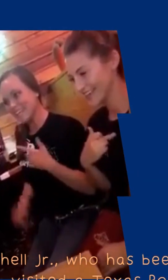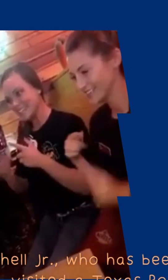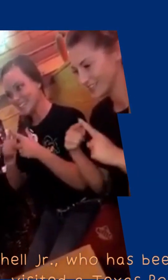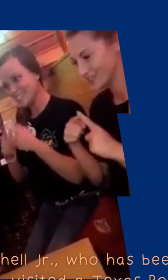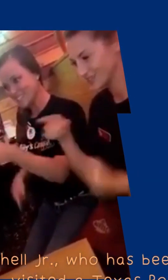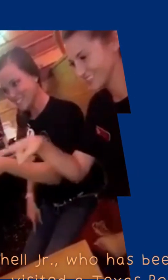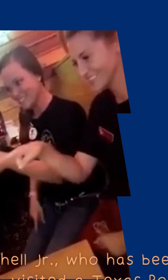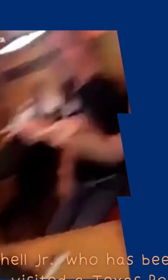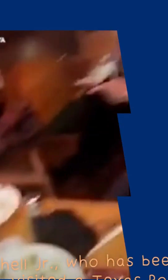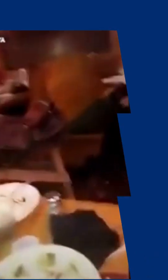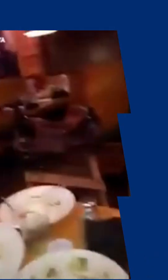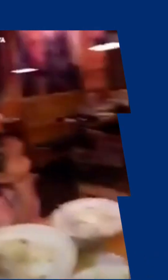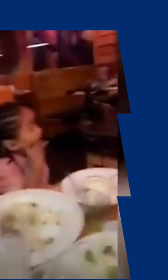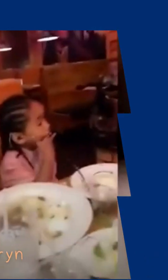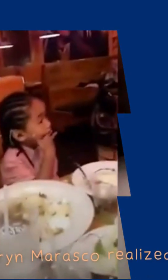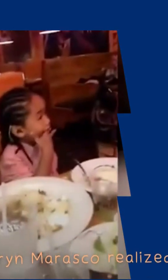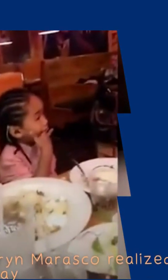thank you